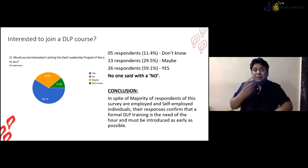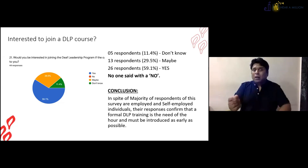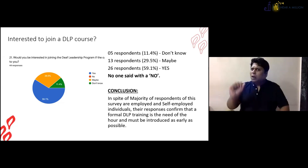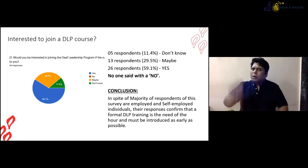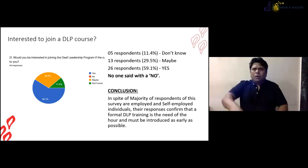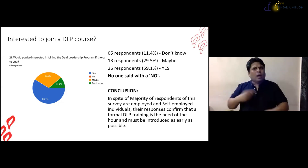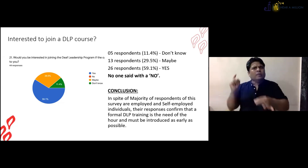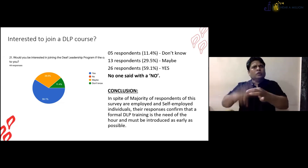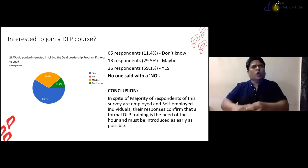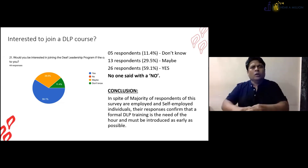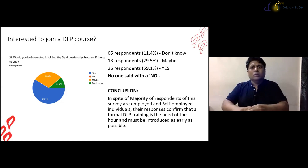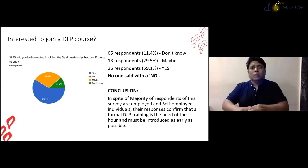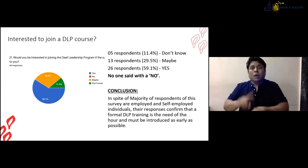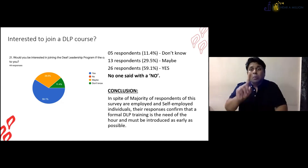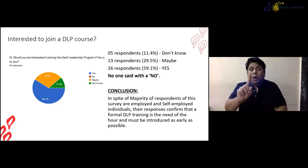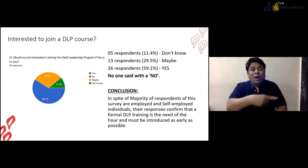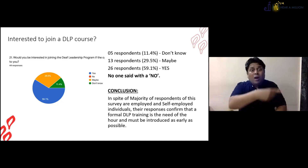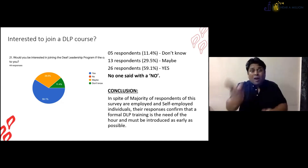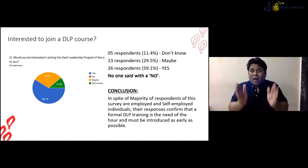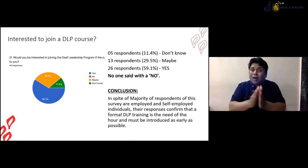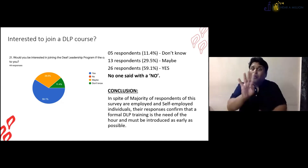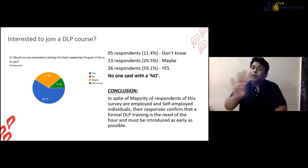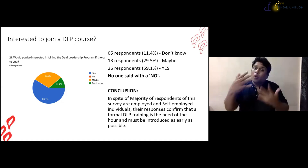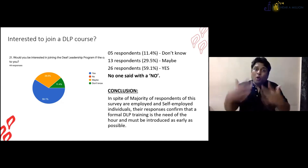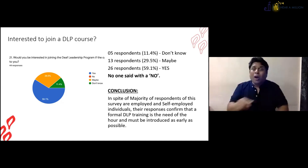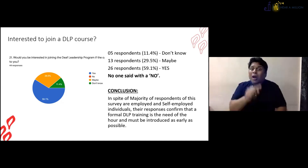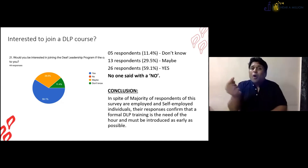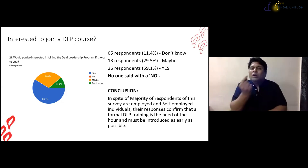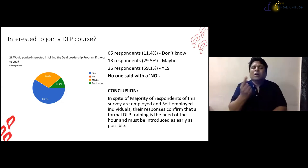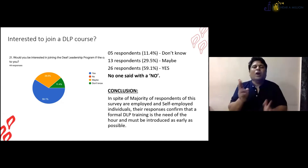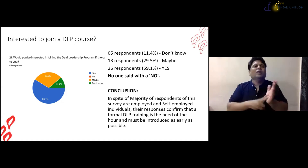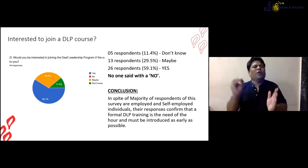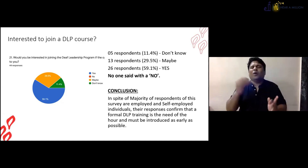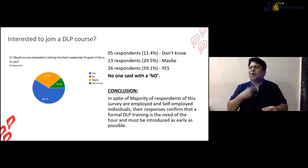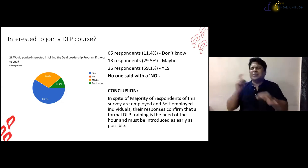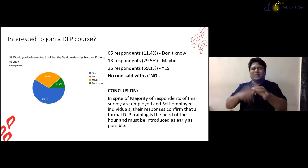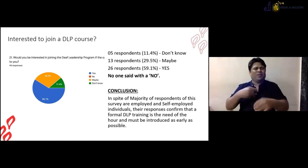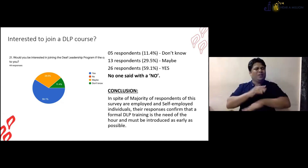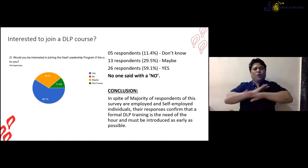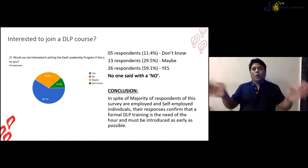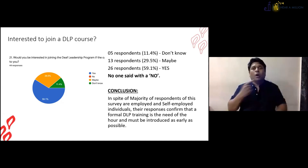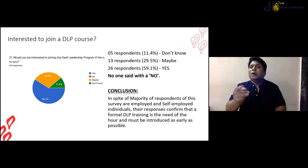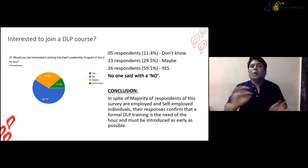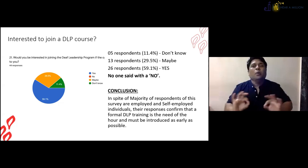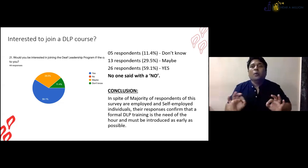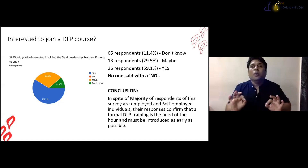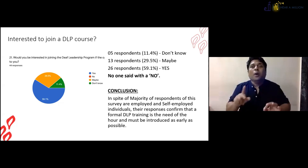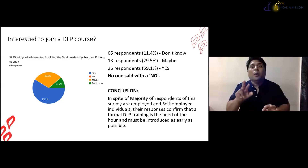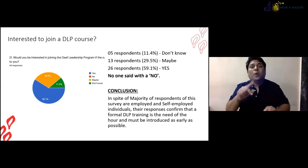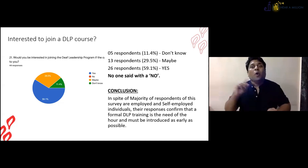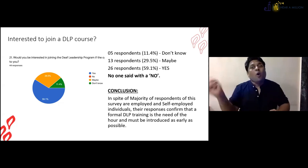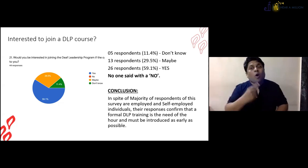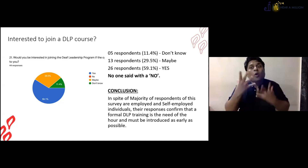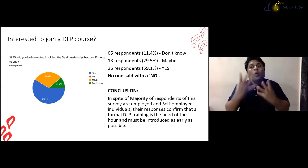and 26 people said yes, they will join. But 44, um, no